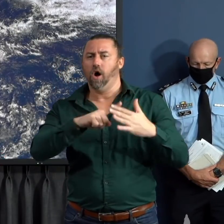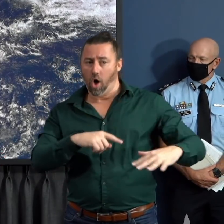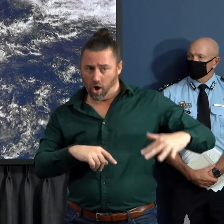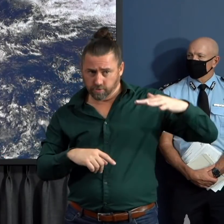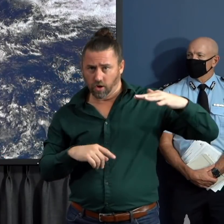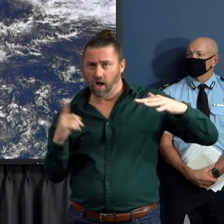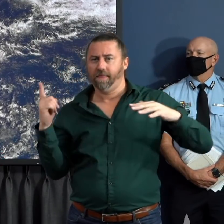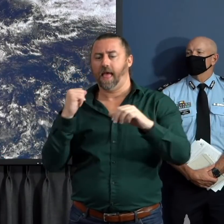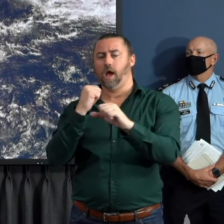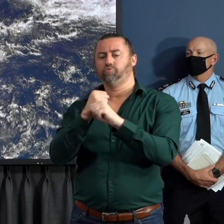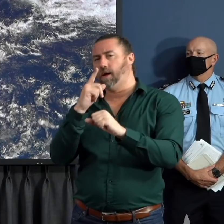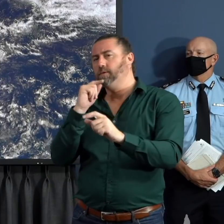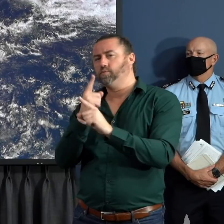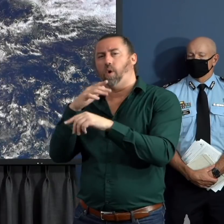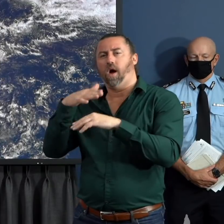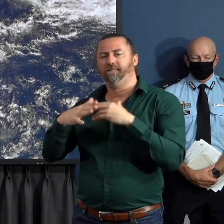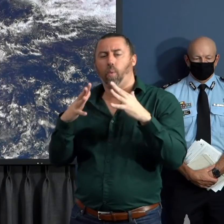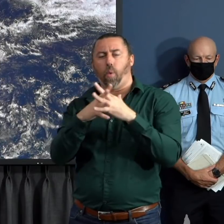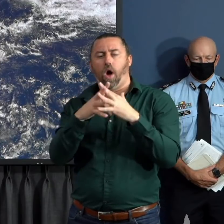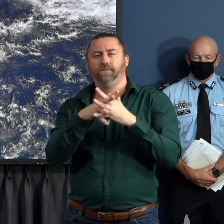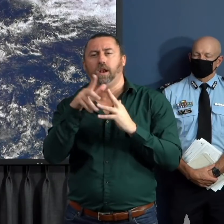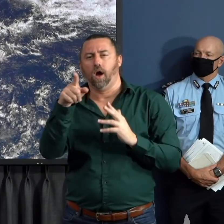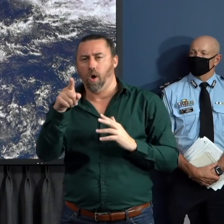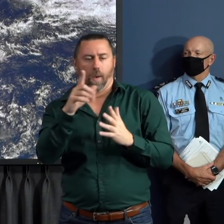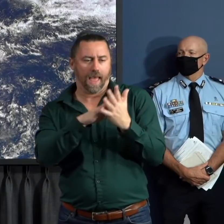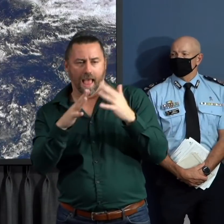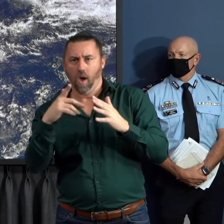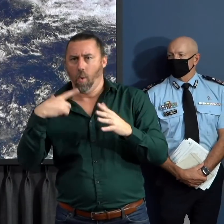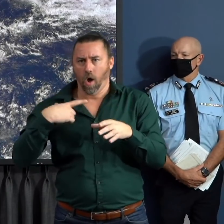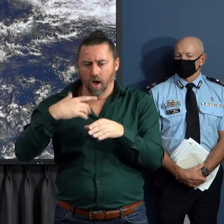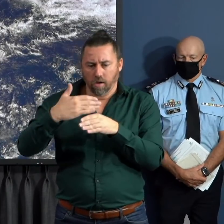to come in and talk a little bit more about how it differs